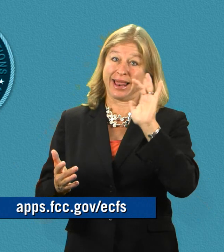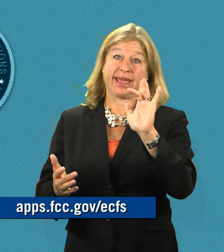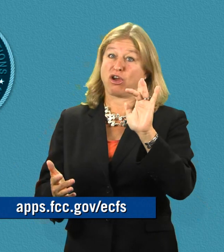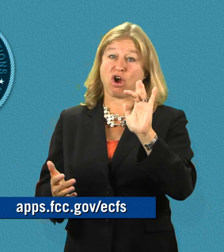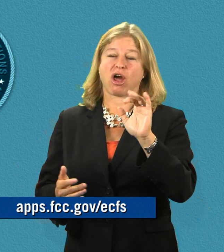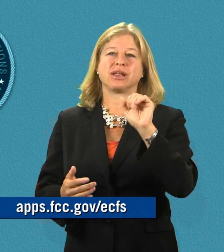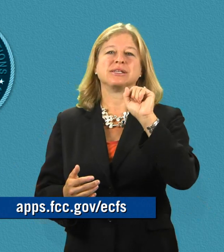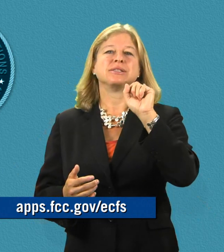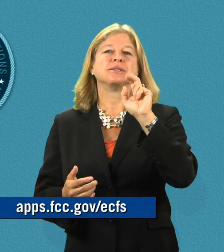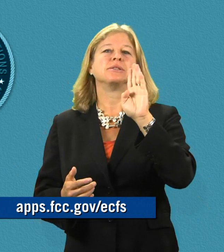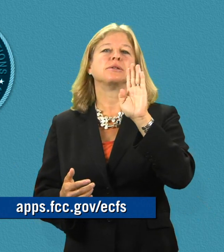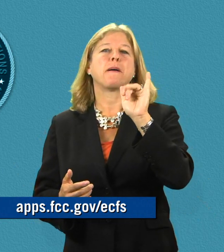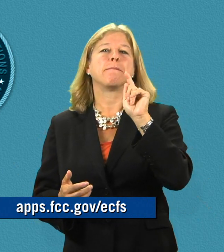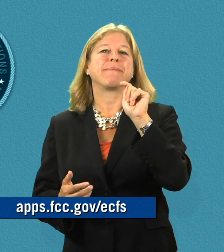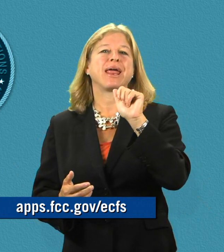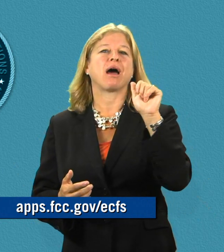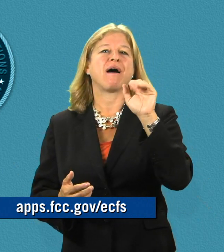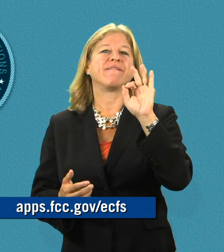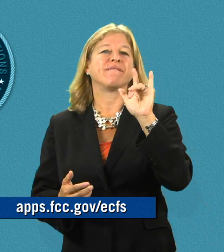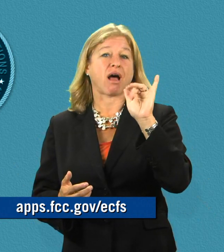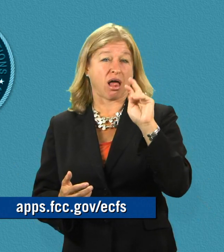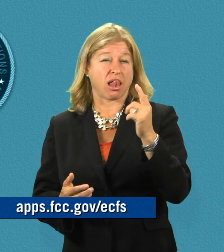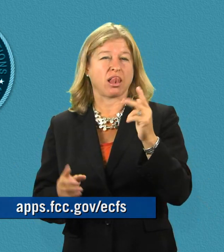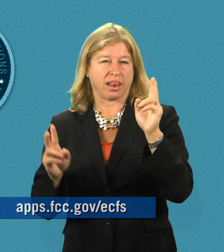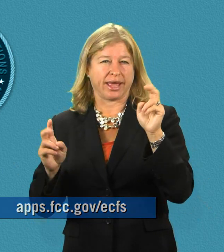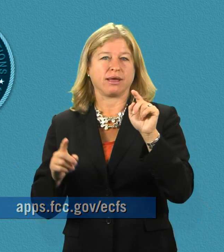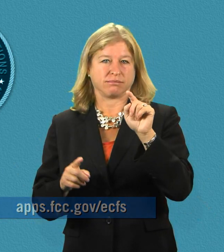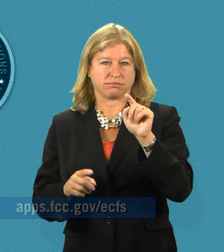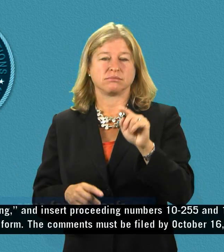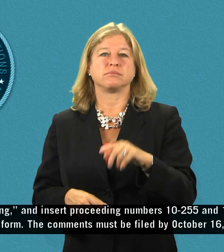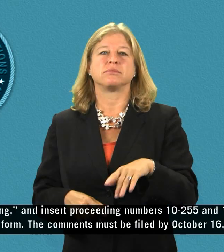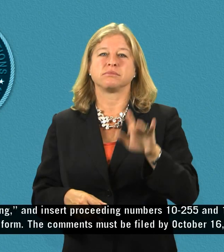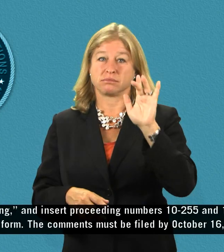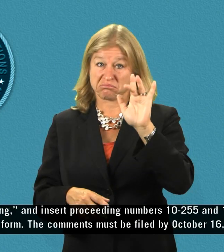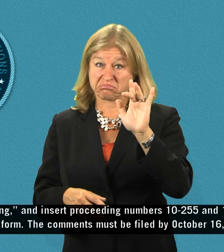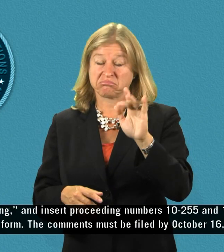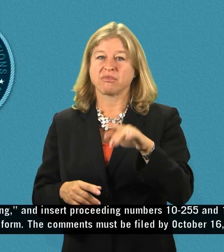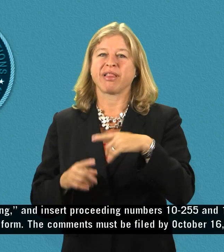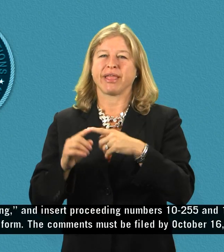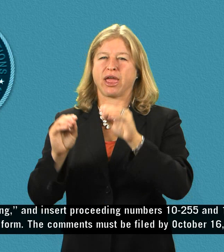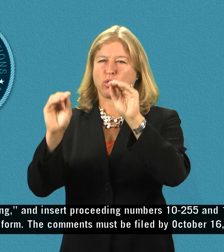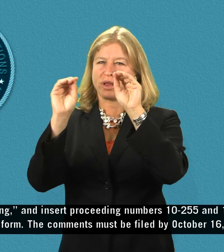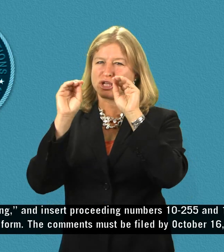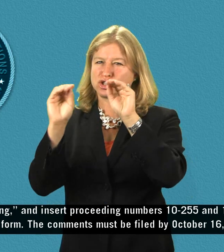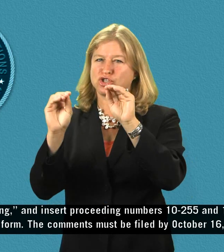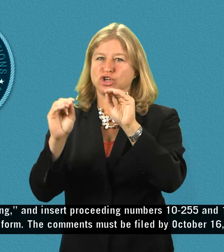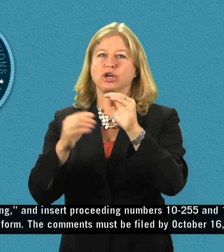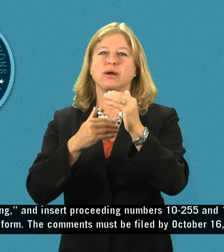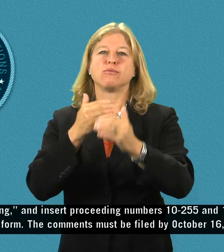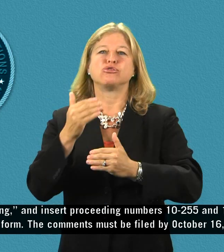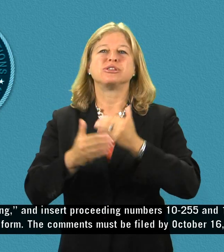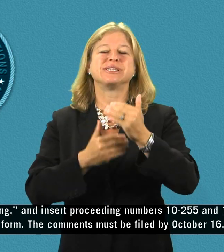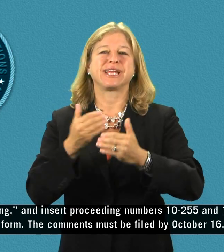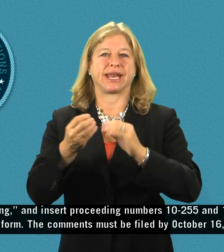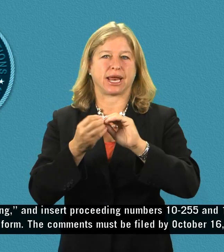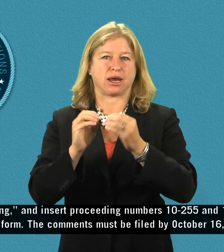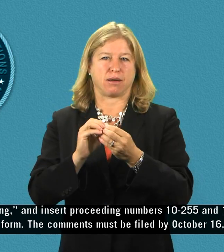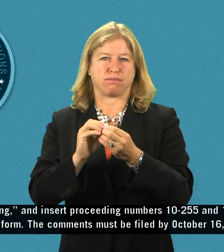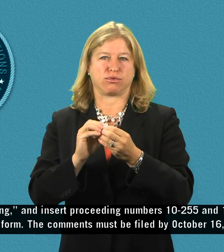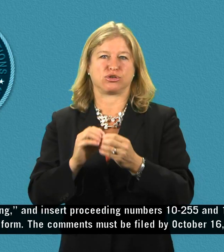.gov/.ecfs. Click on Submit a Filing and Insert